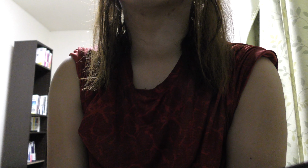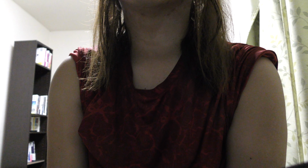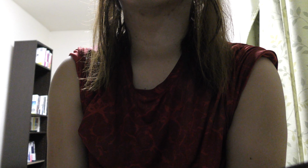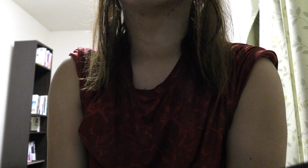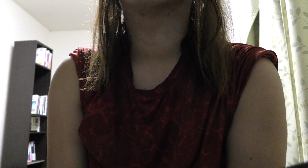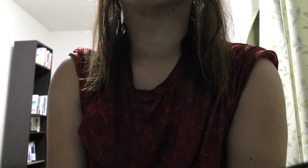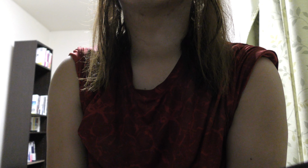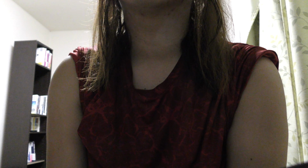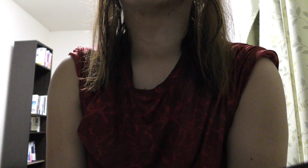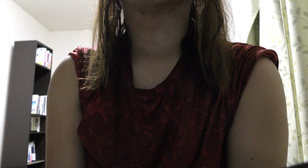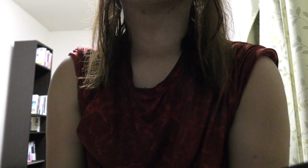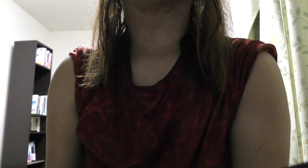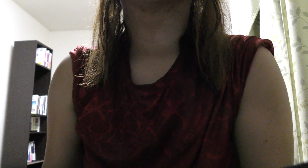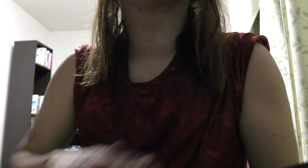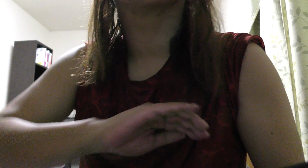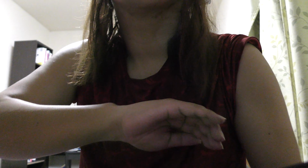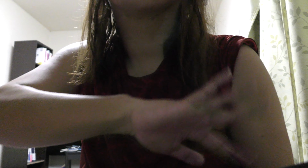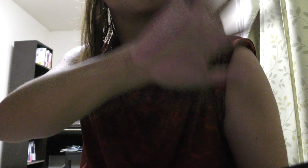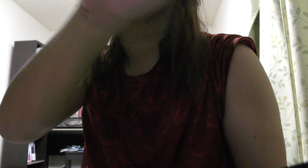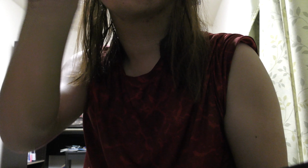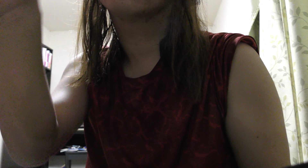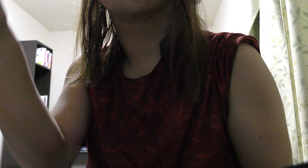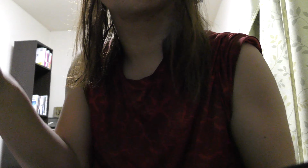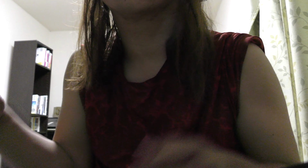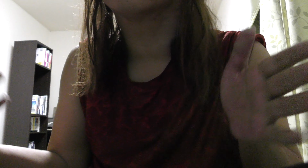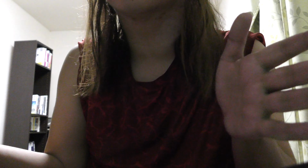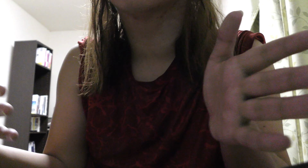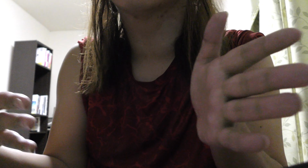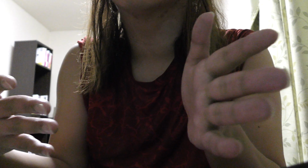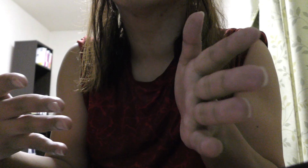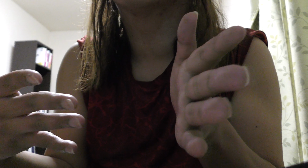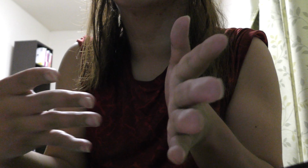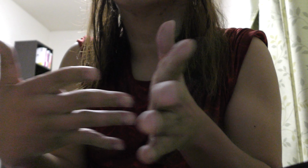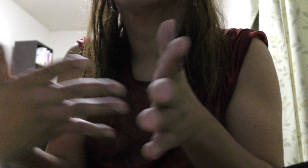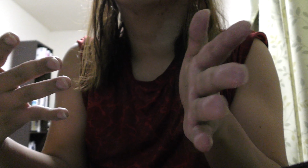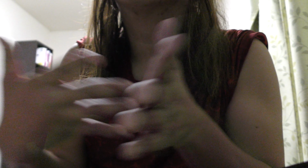To the only one who's left who's left